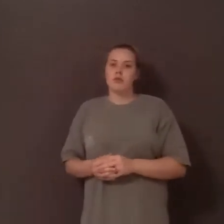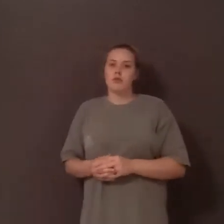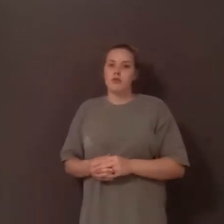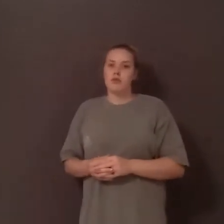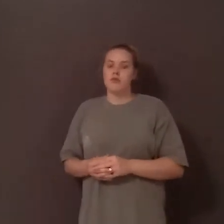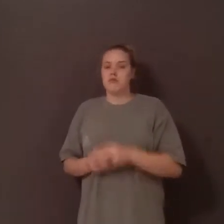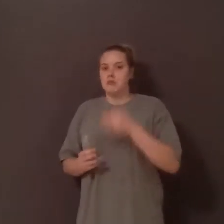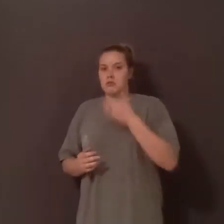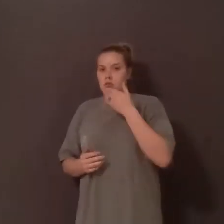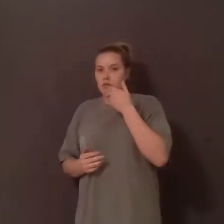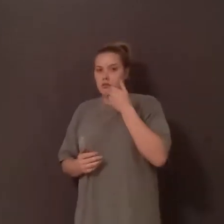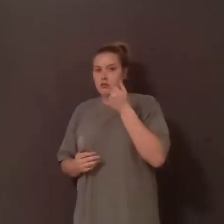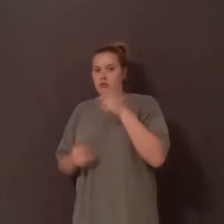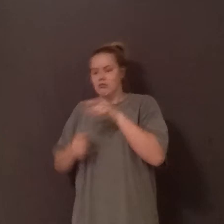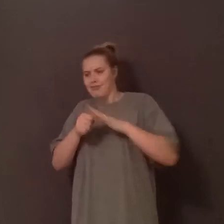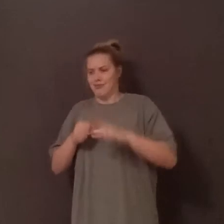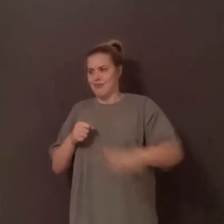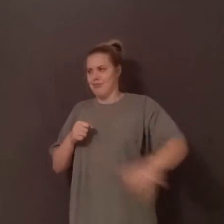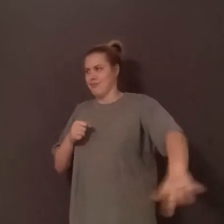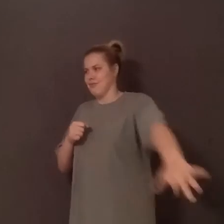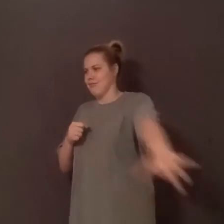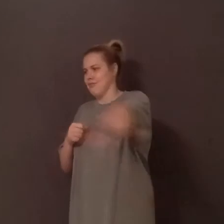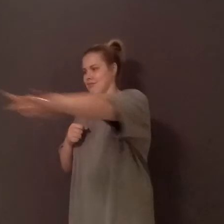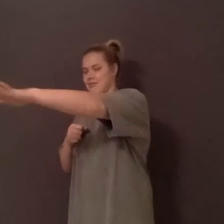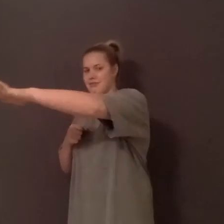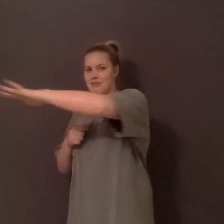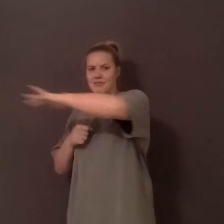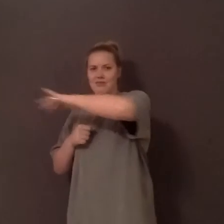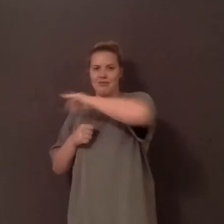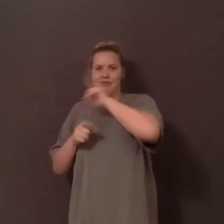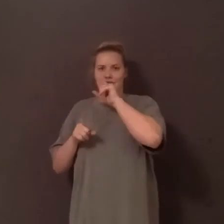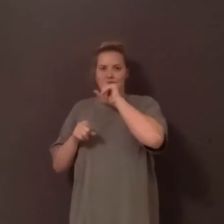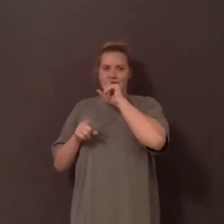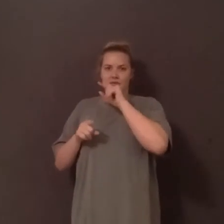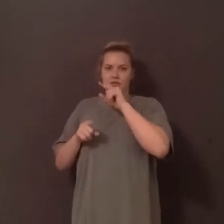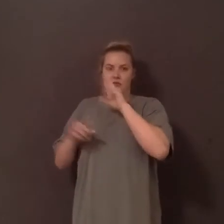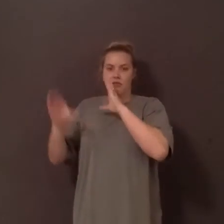that because it covers such a broad range of subjects. That's the area of communication.